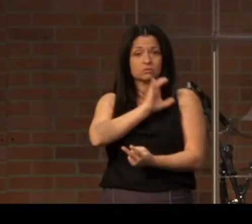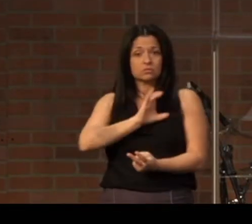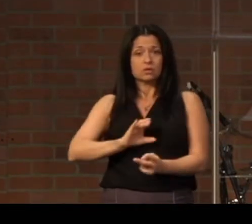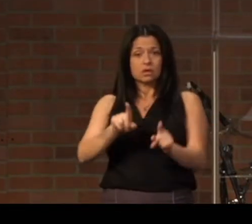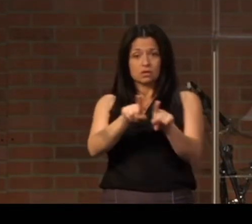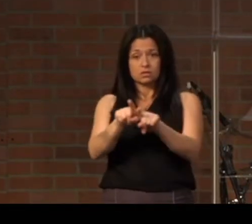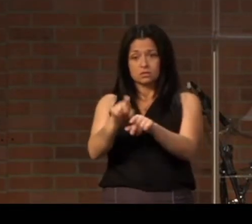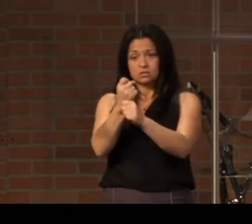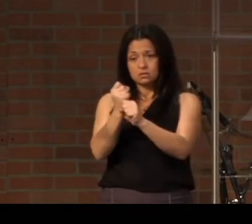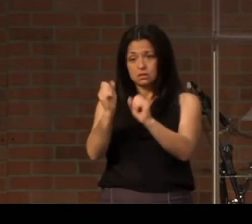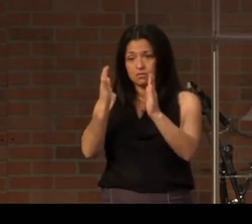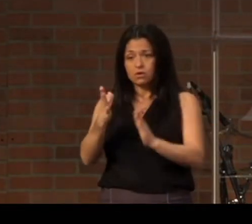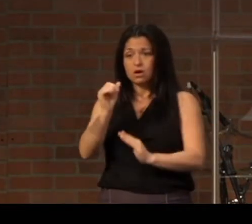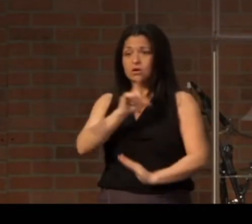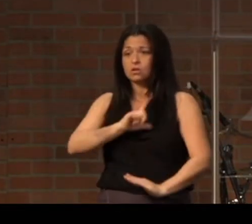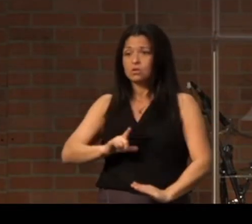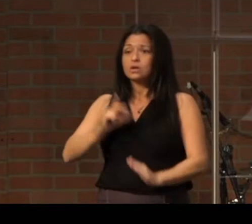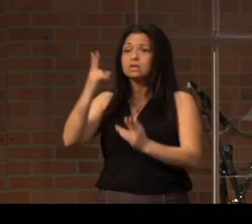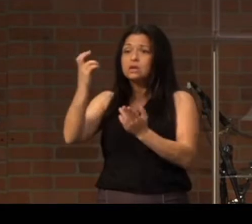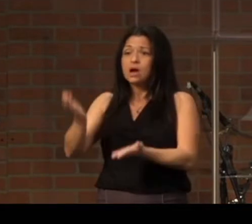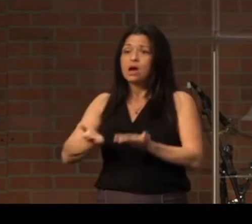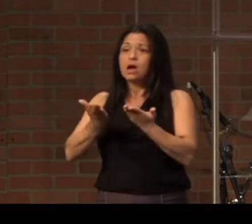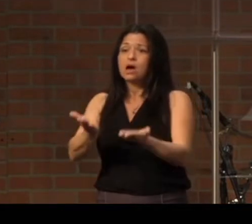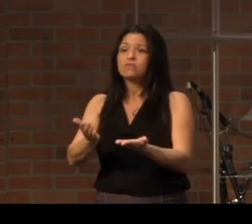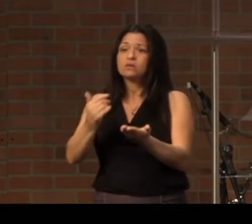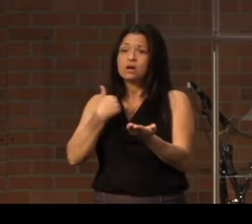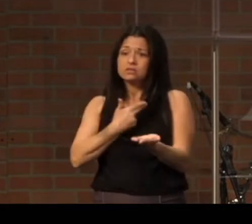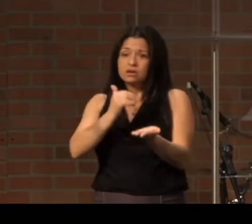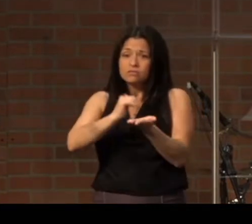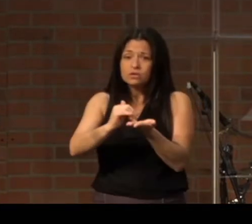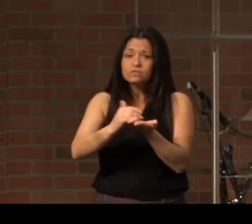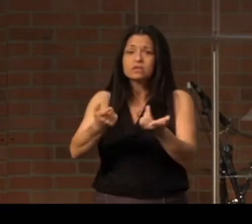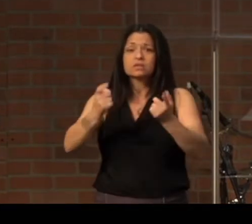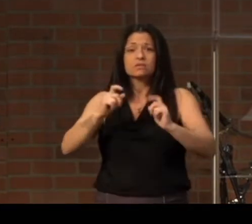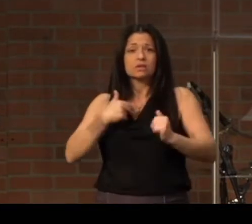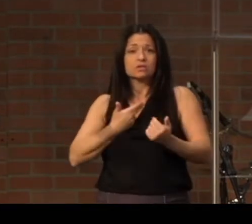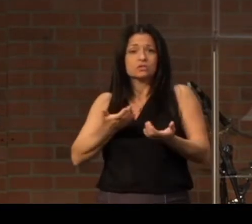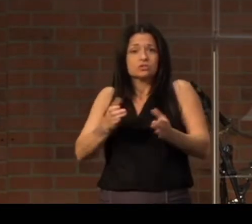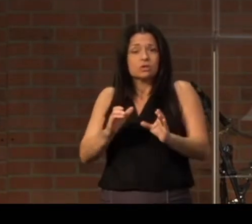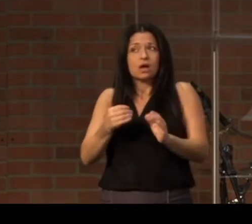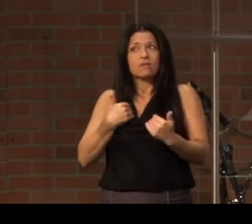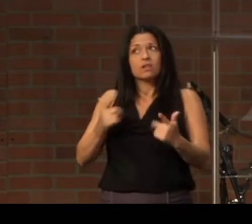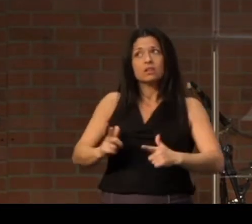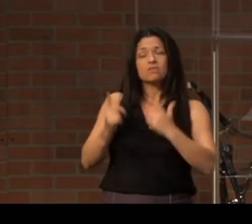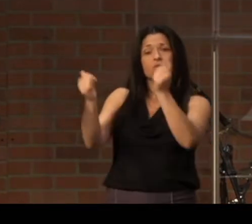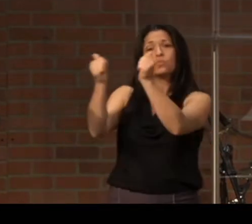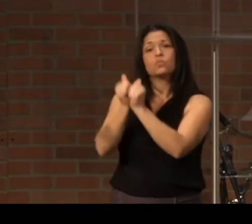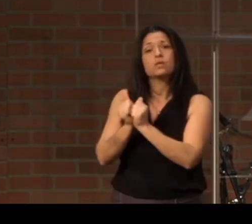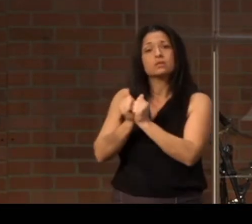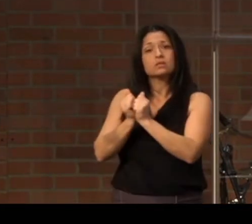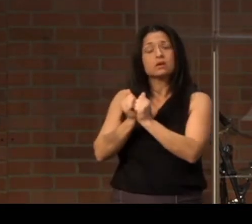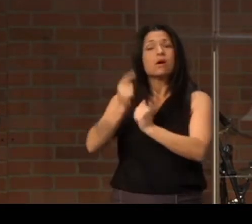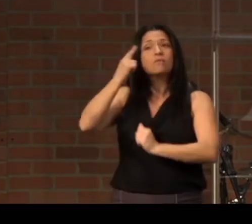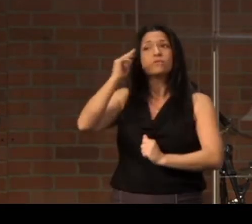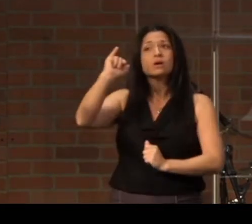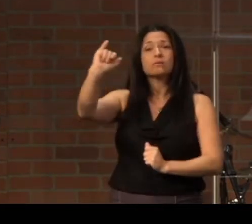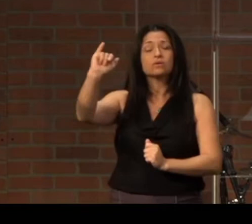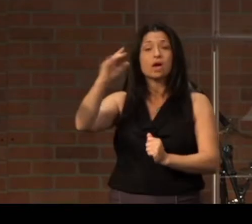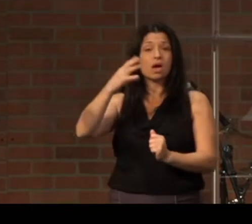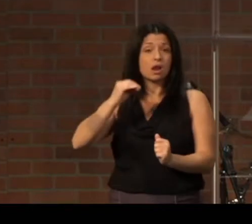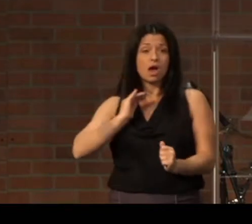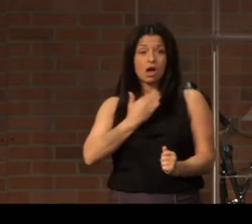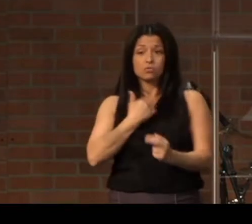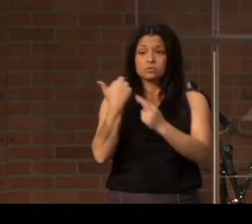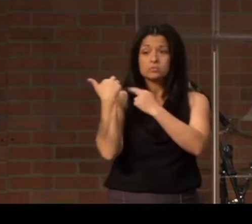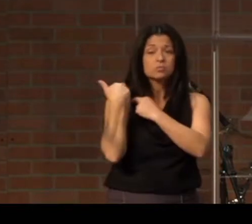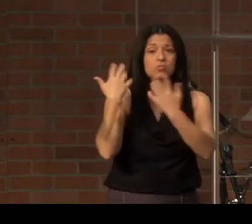Lord. He offers to forgive us. He offers us the chance to do life with him. He offers us the chance to do eternity with him, and our part is